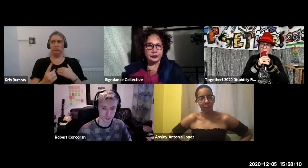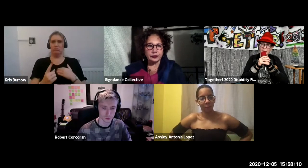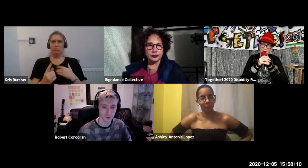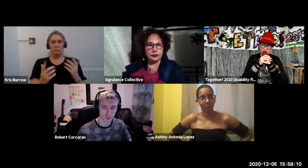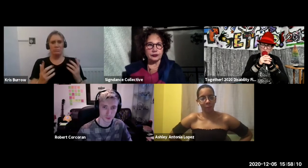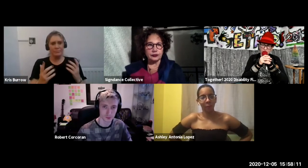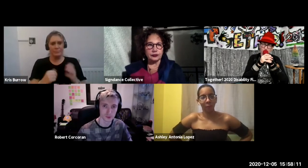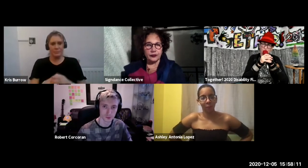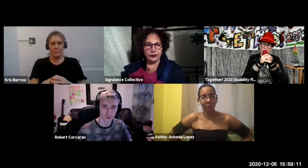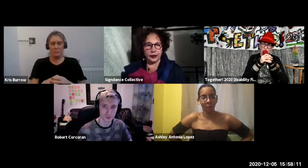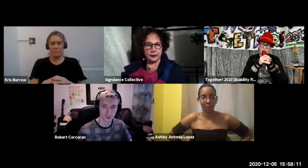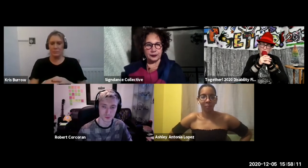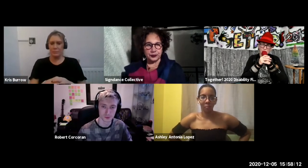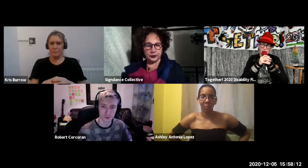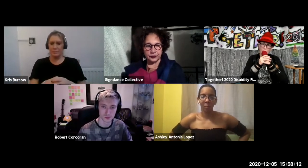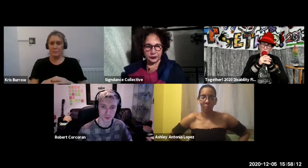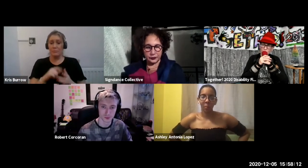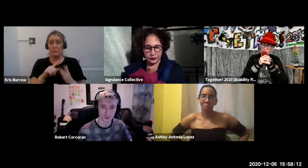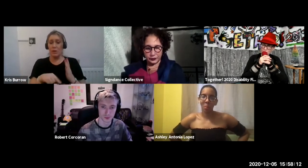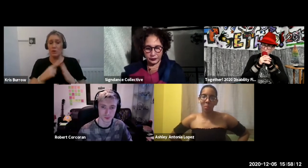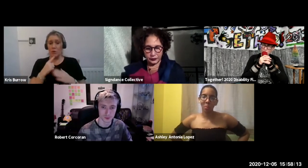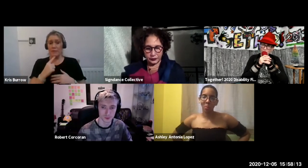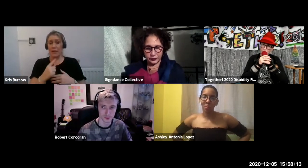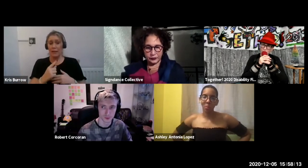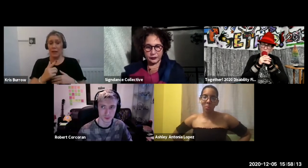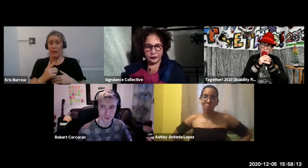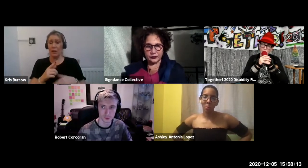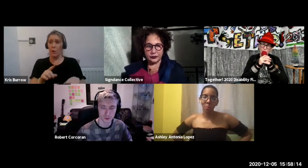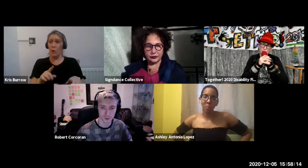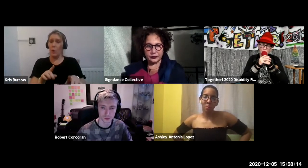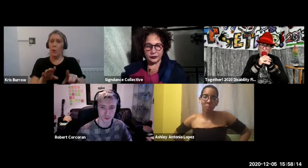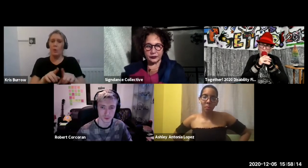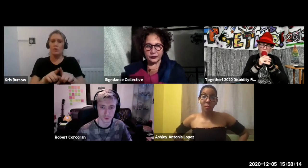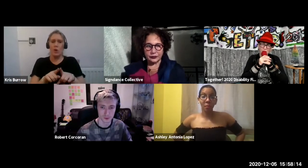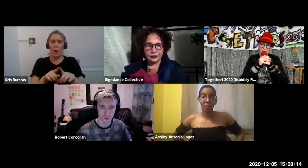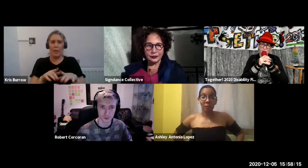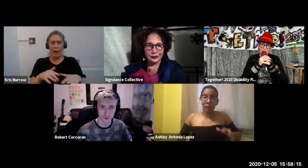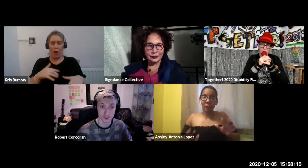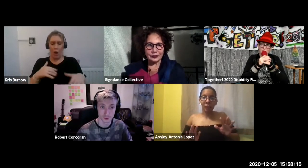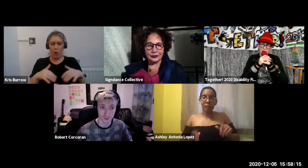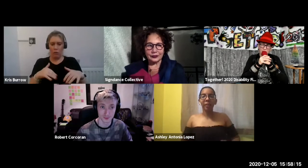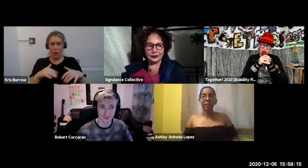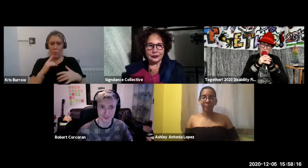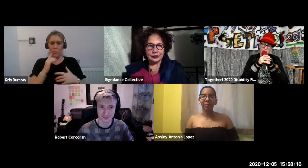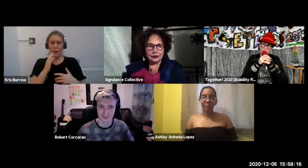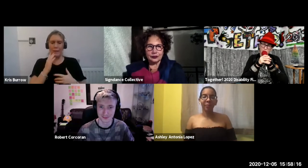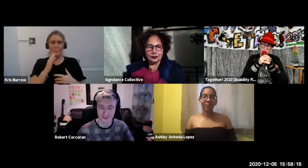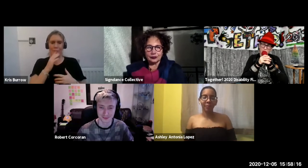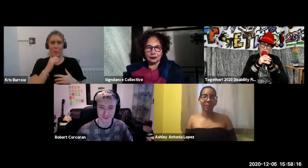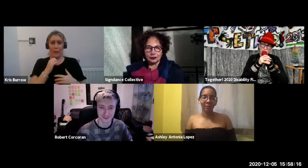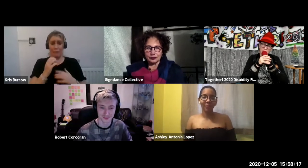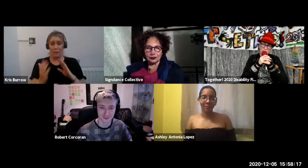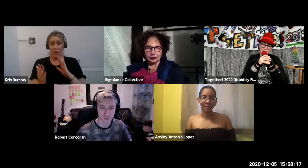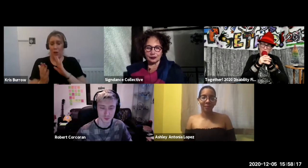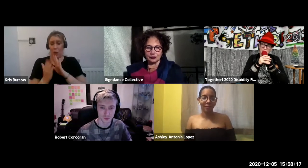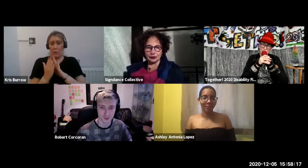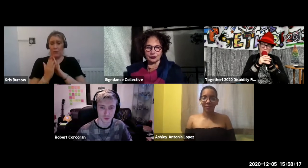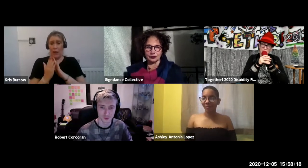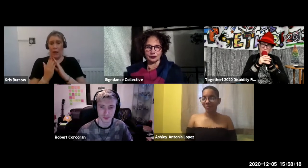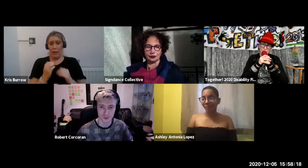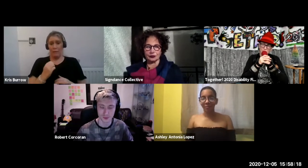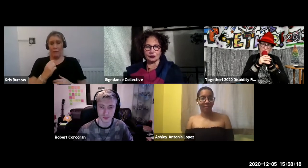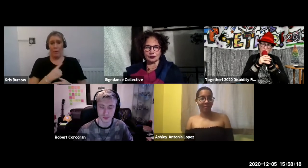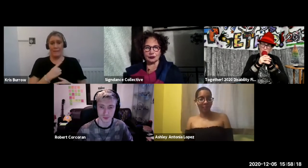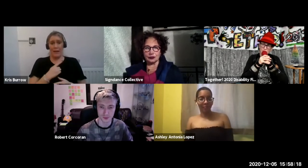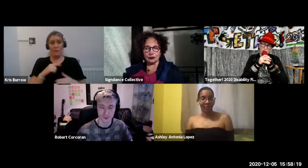And I think also that sense of horror when other people get too close. I mean, you know, every time I go out my front door, there's the sort